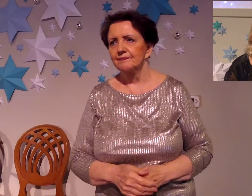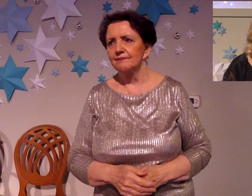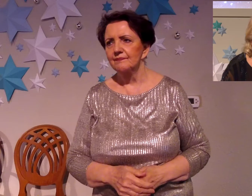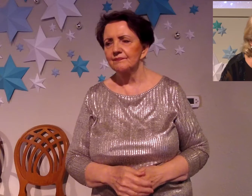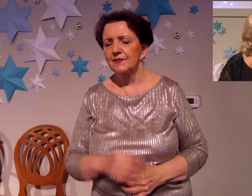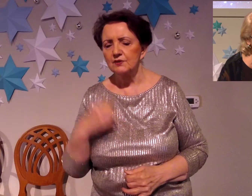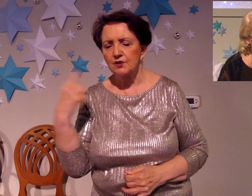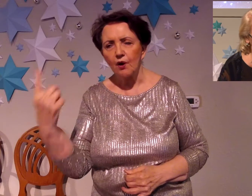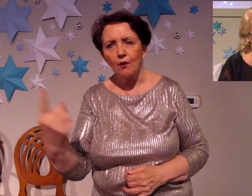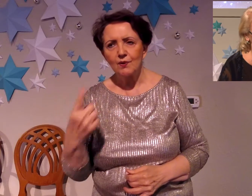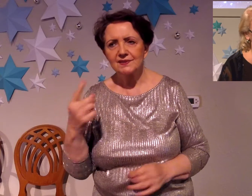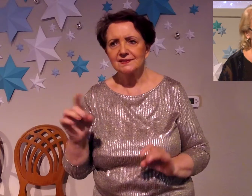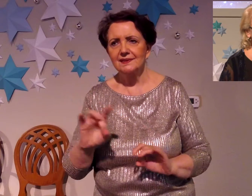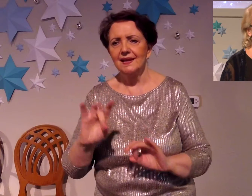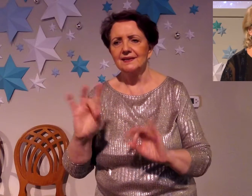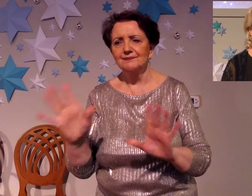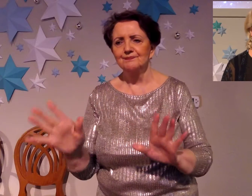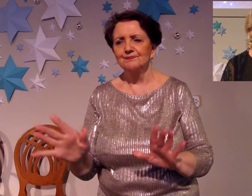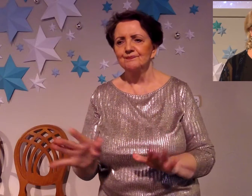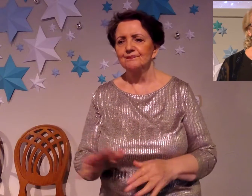There's always light.